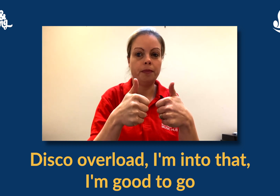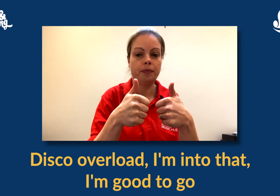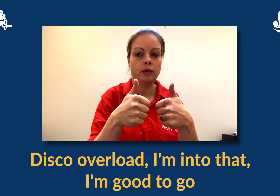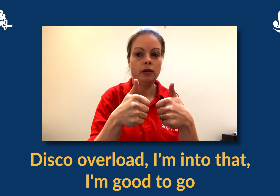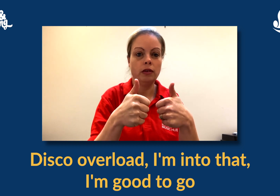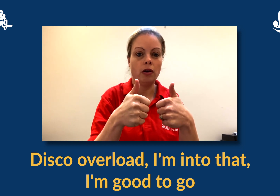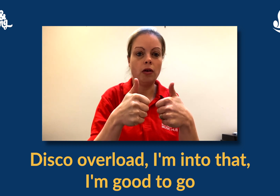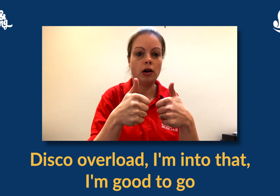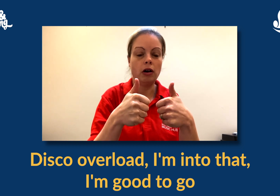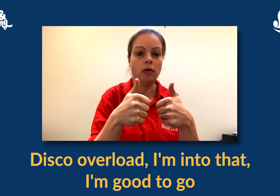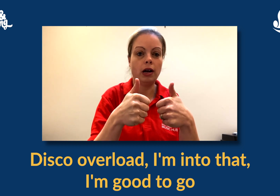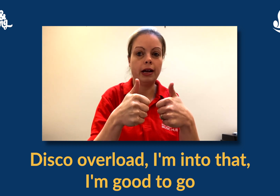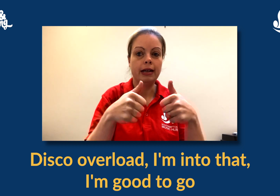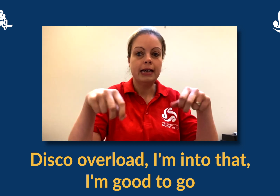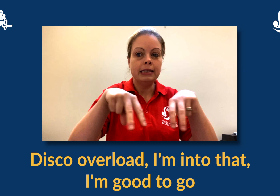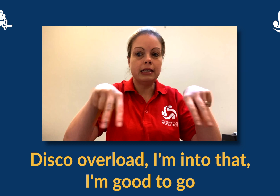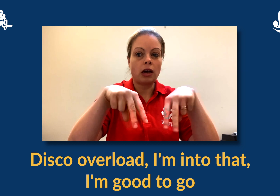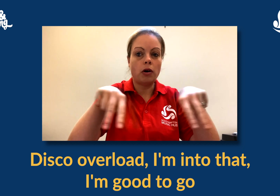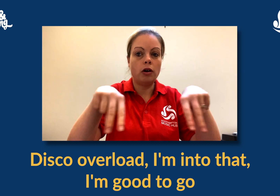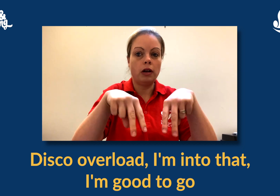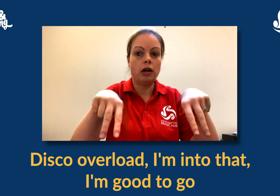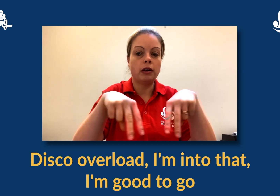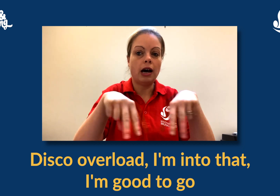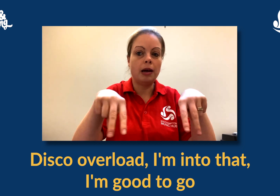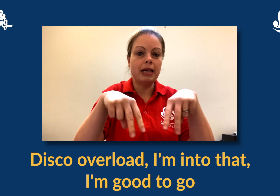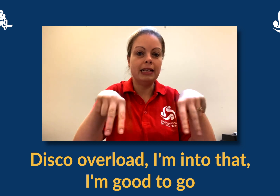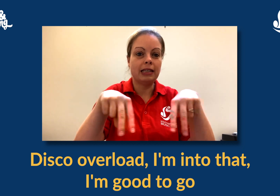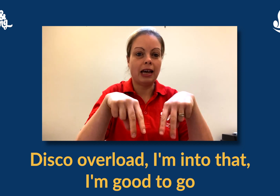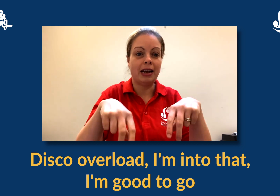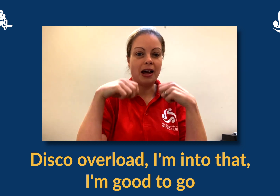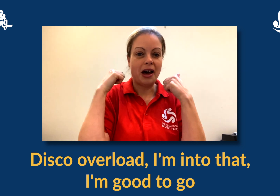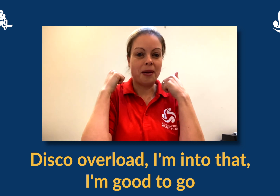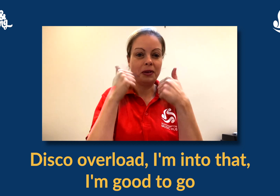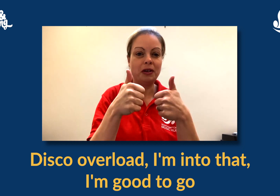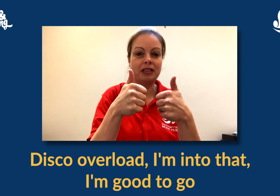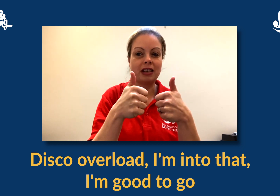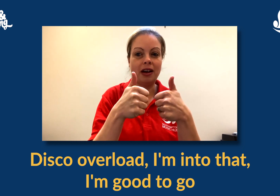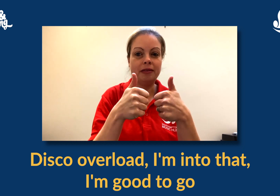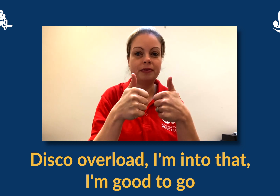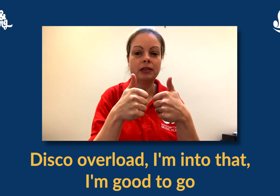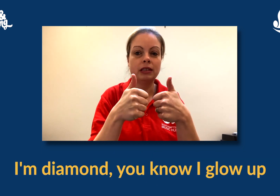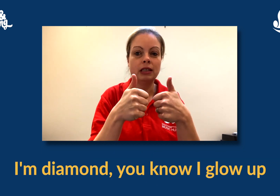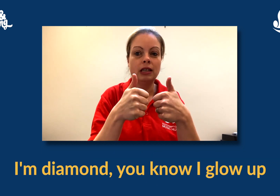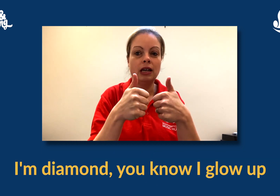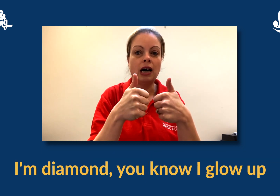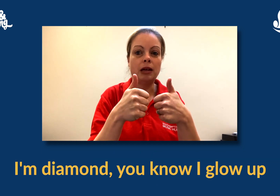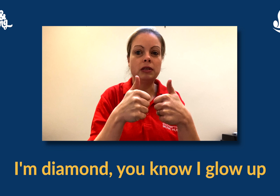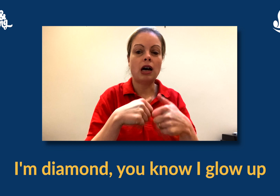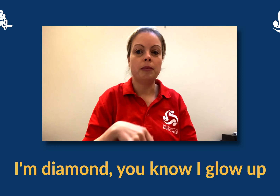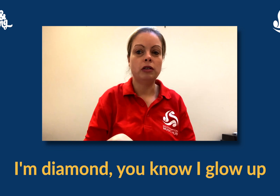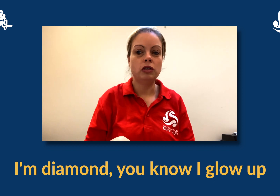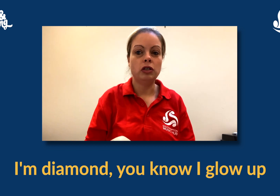go. The whole line, disco overload, I'm into that, I'm good to go.